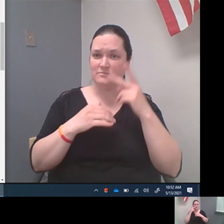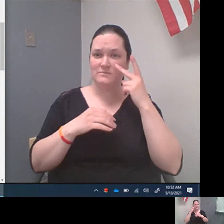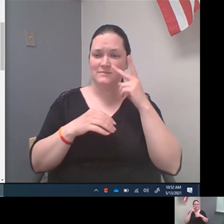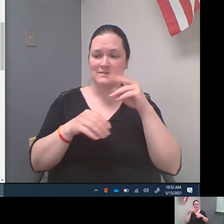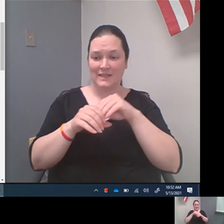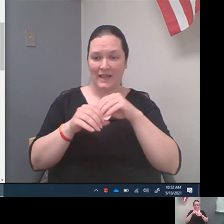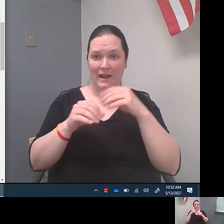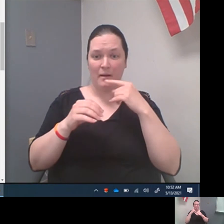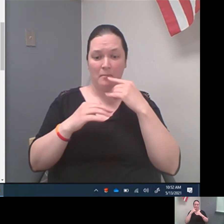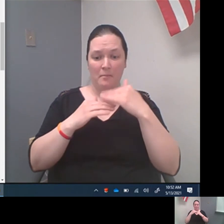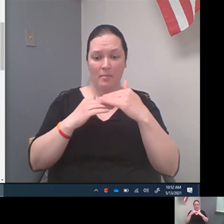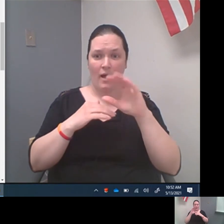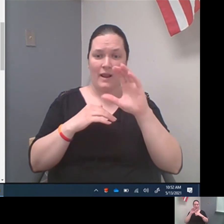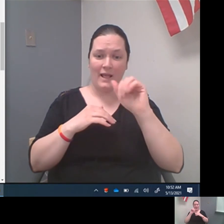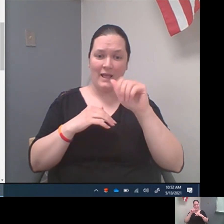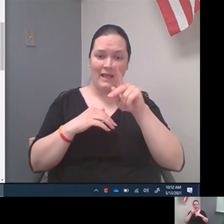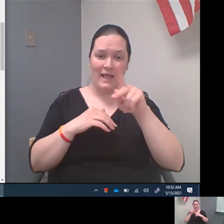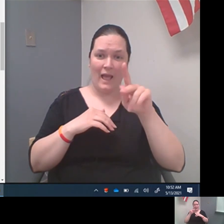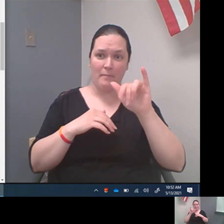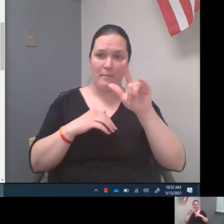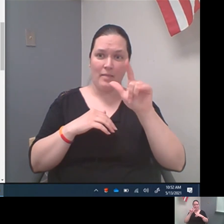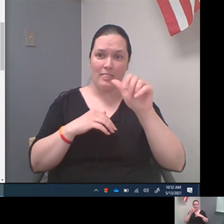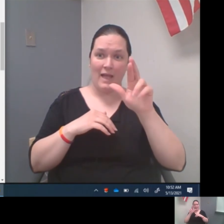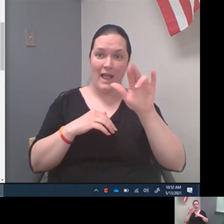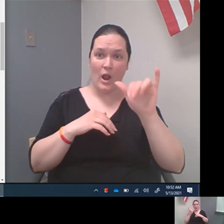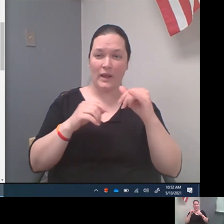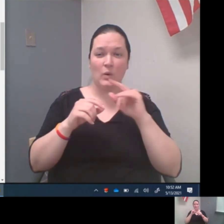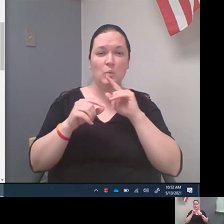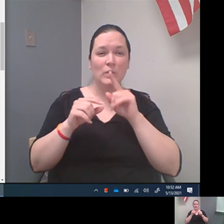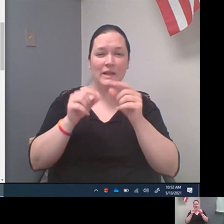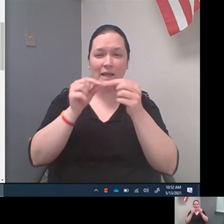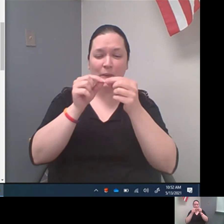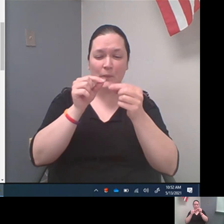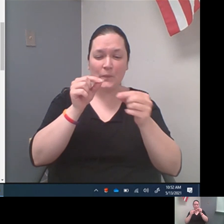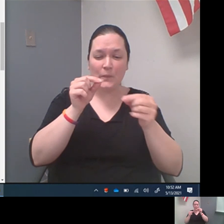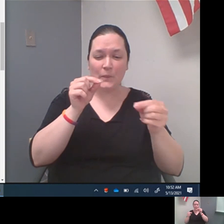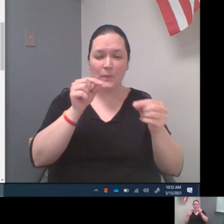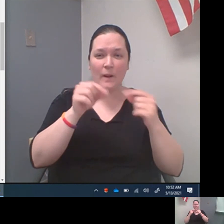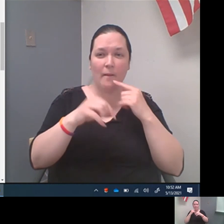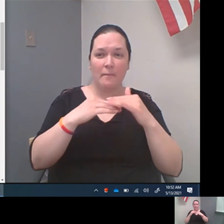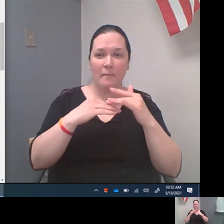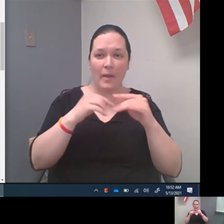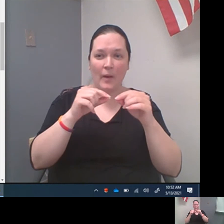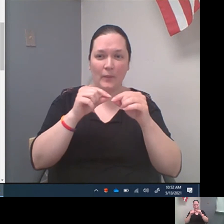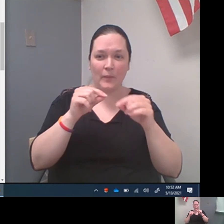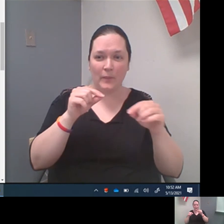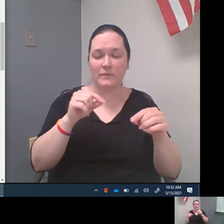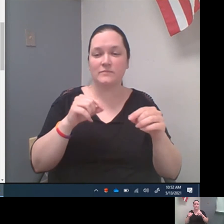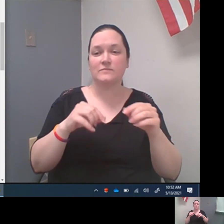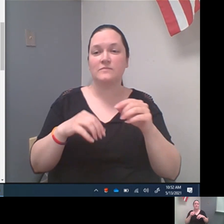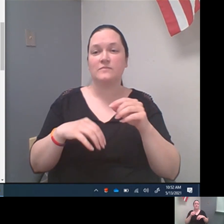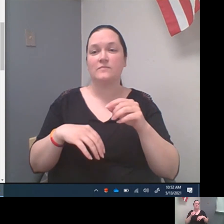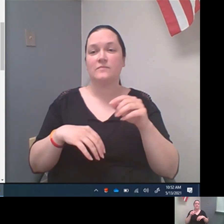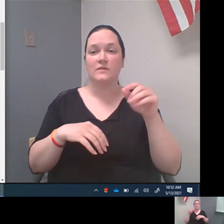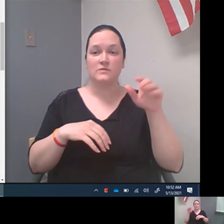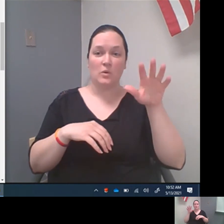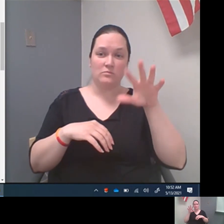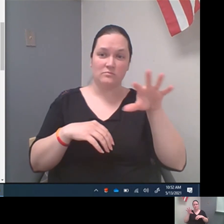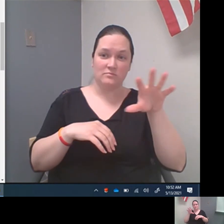let's imagine that this out here is the space in the alveoli. So now we have air coming in, so we have air out